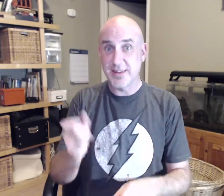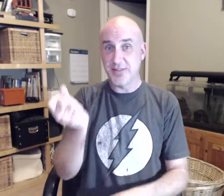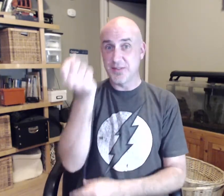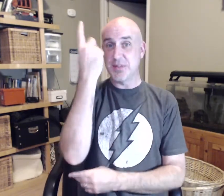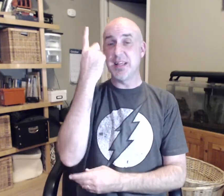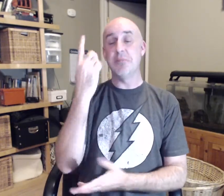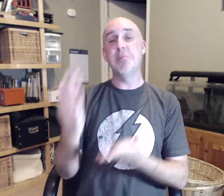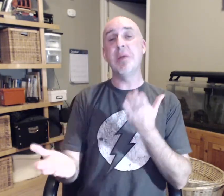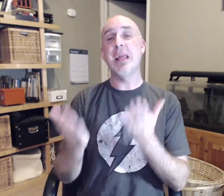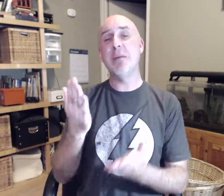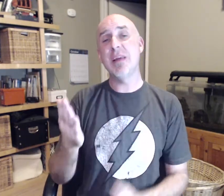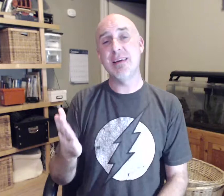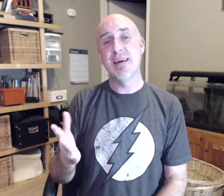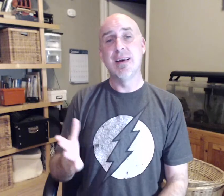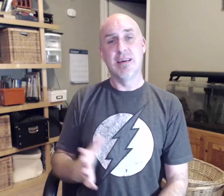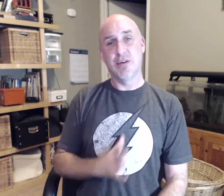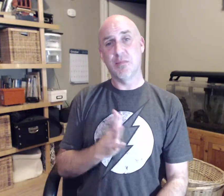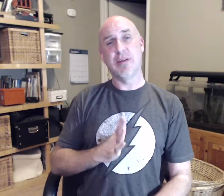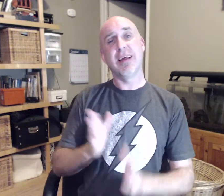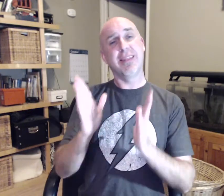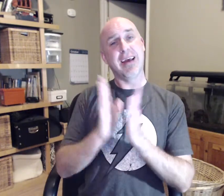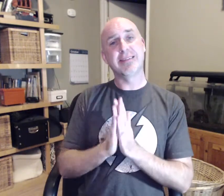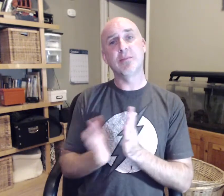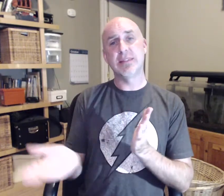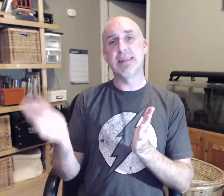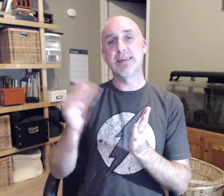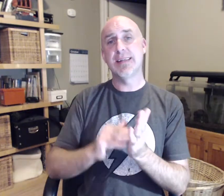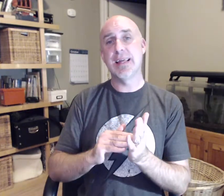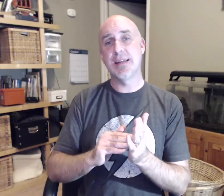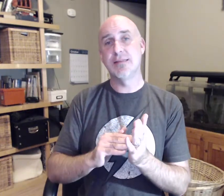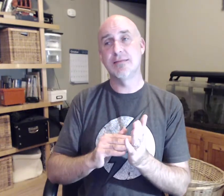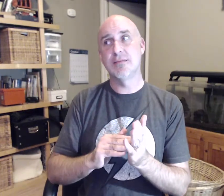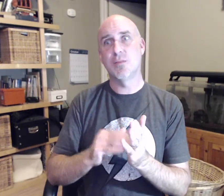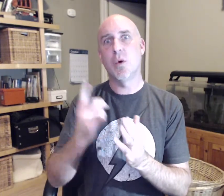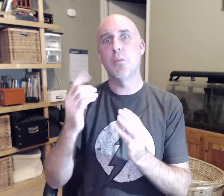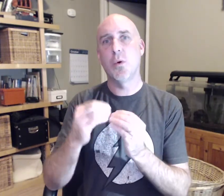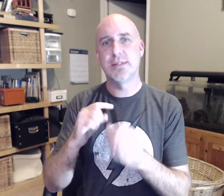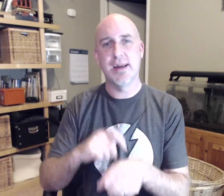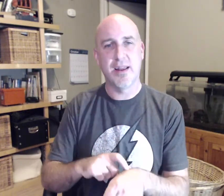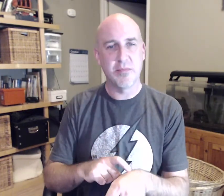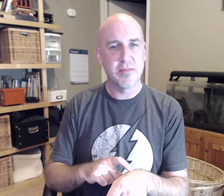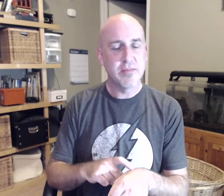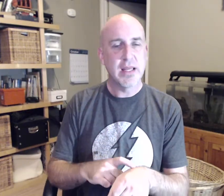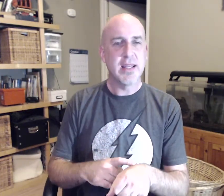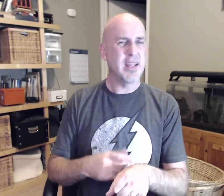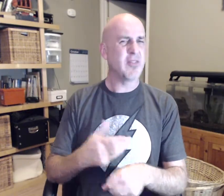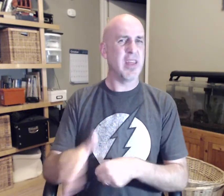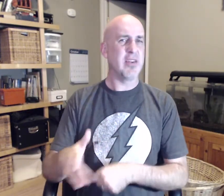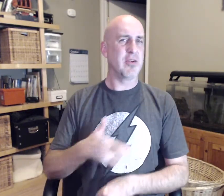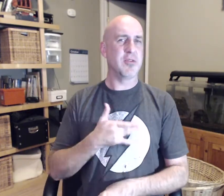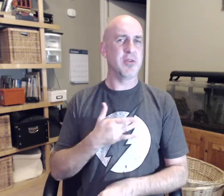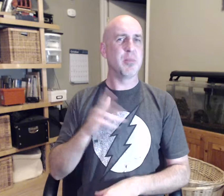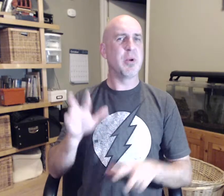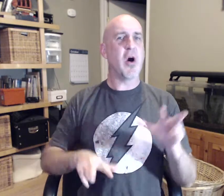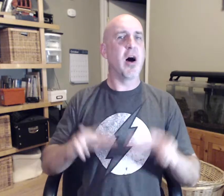to understand it. Maybe you can politely ask them to sign it again one more time. After that, you're going to feel pretty